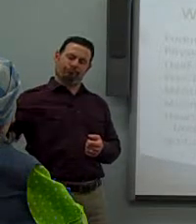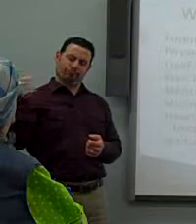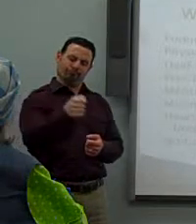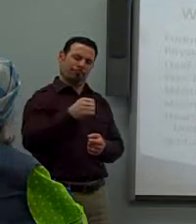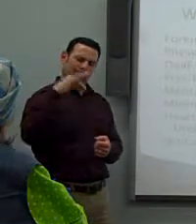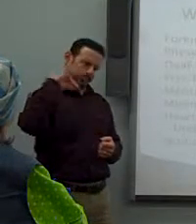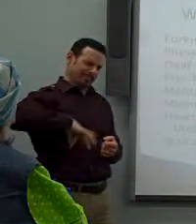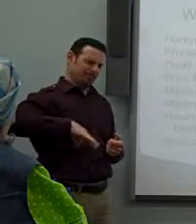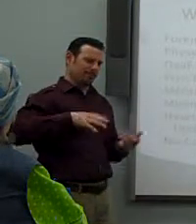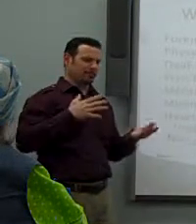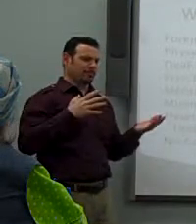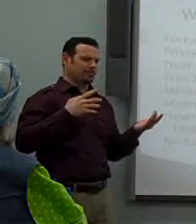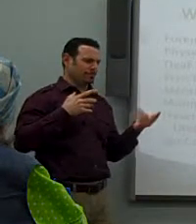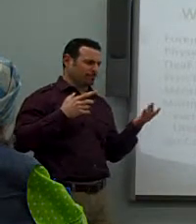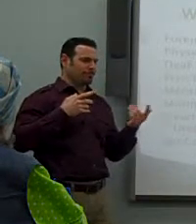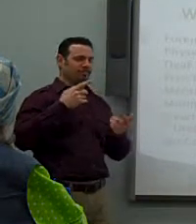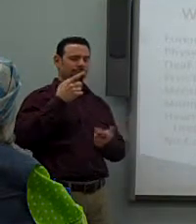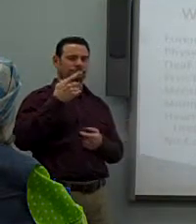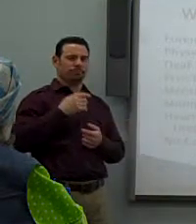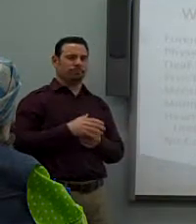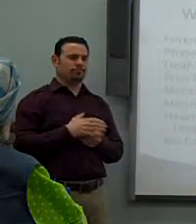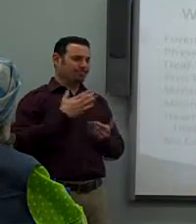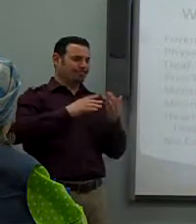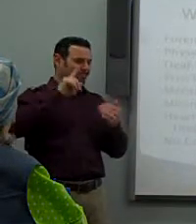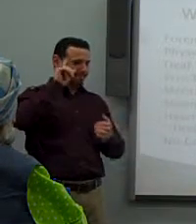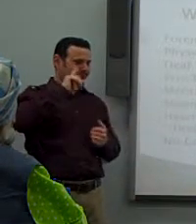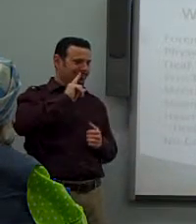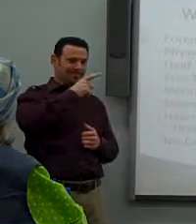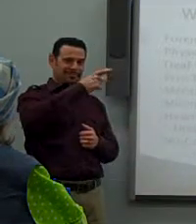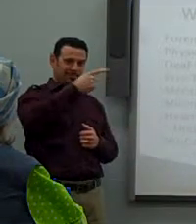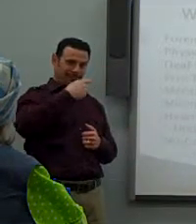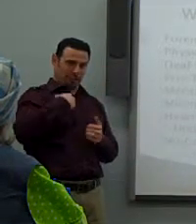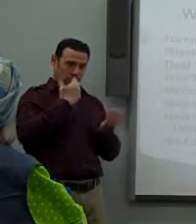But, that's another good reason, another good benefit for bringing in a CDI.